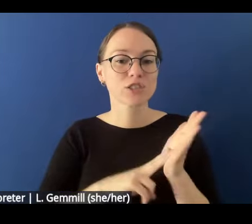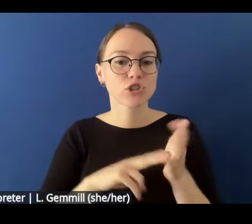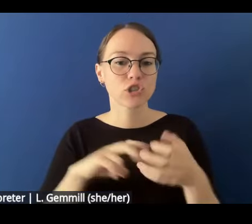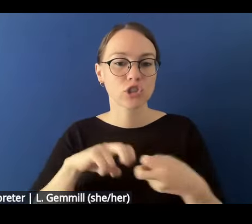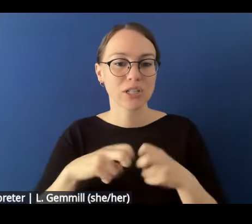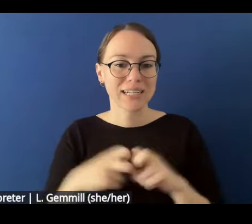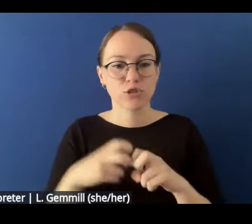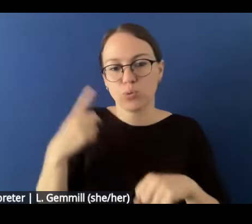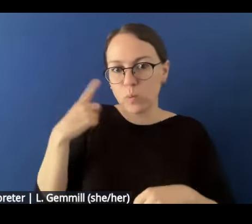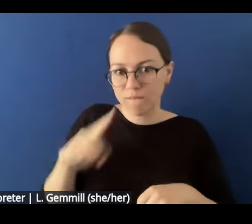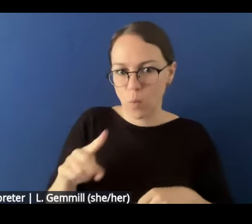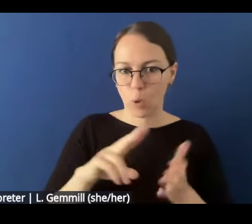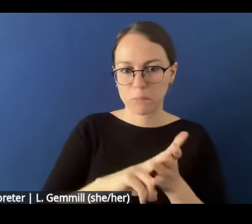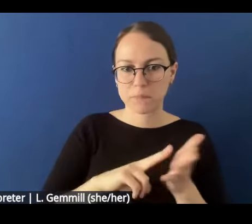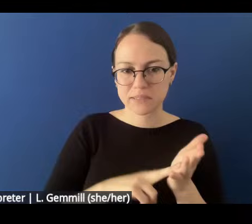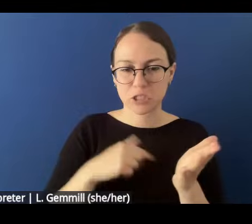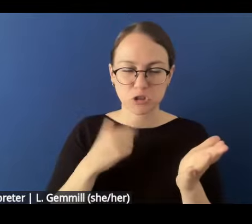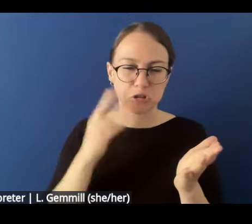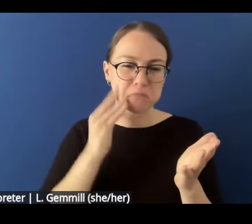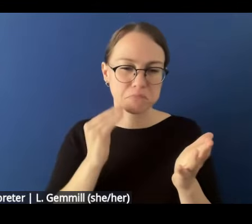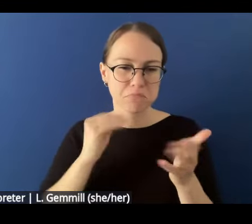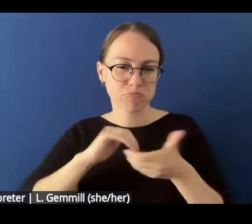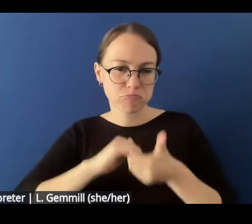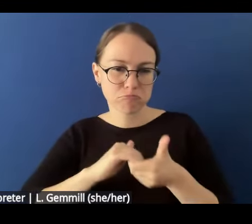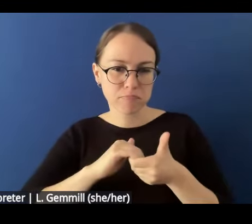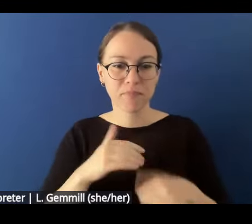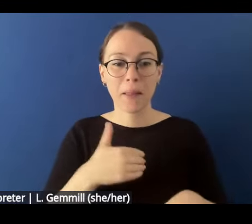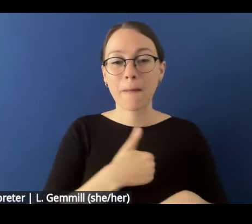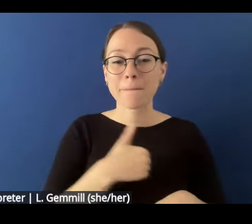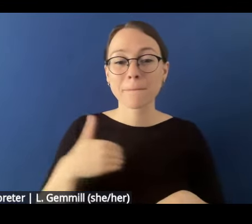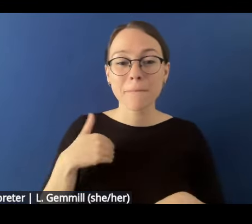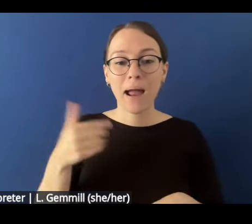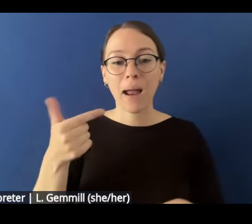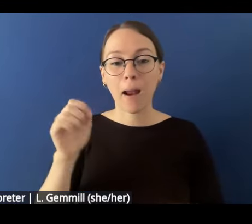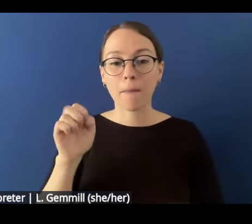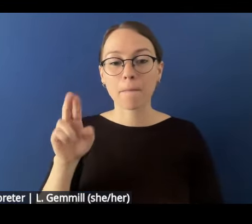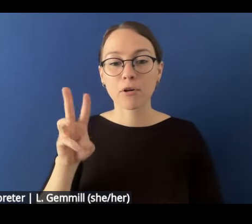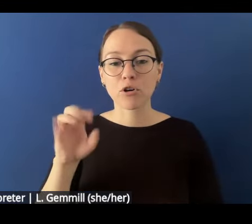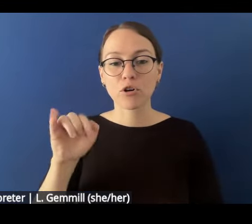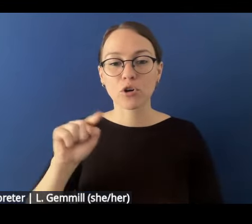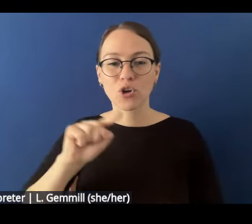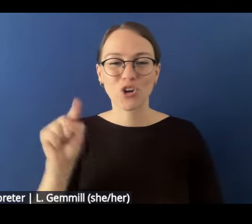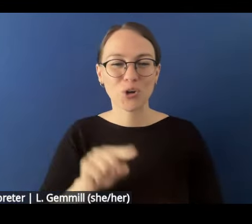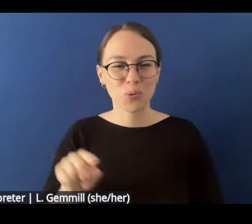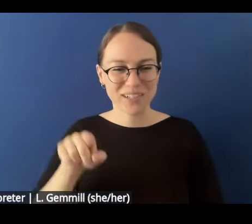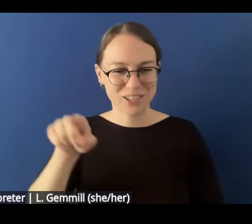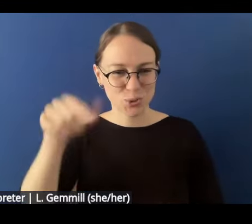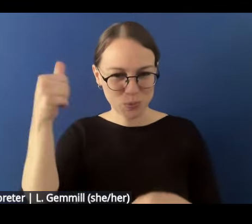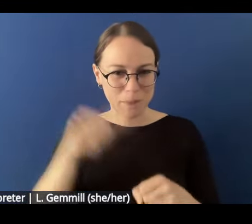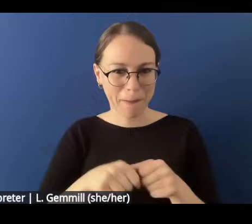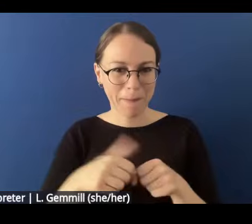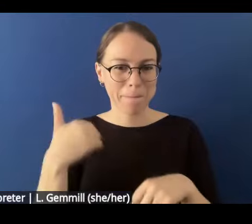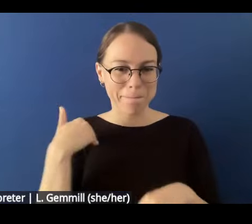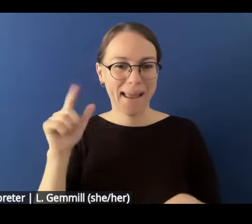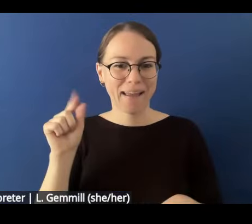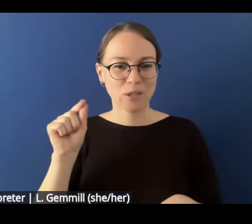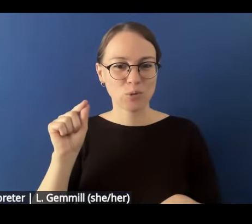As at least as Member Gurwitz may recall, in 22 when we had the allegations of